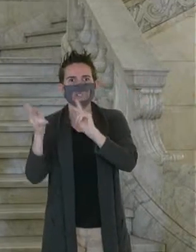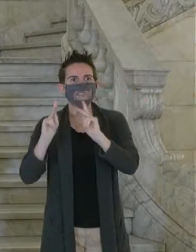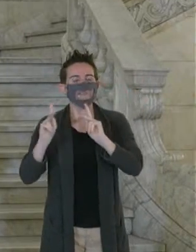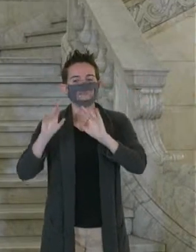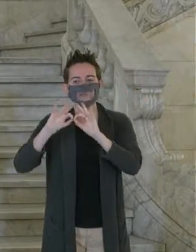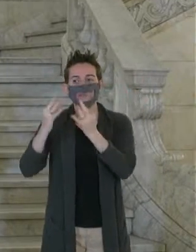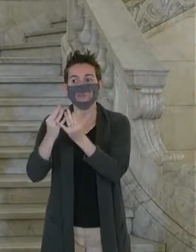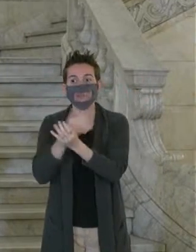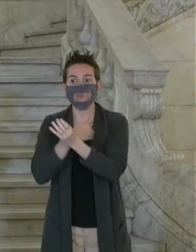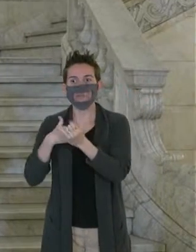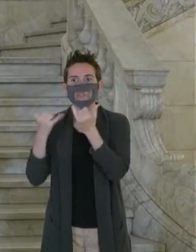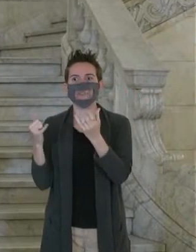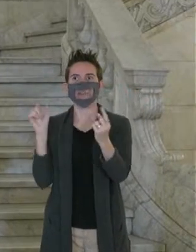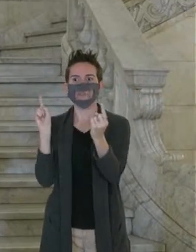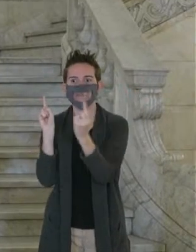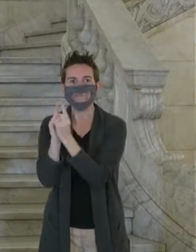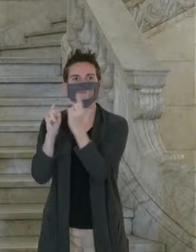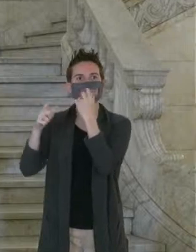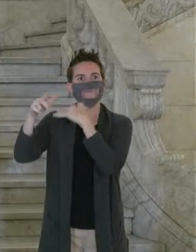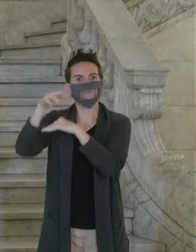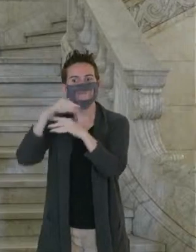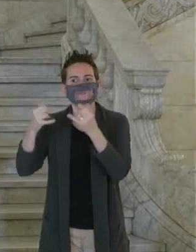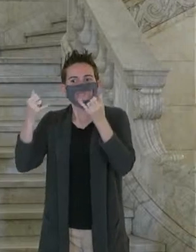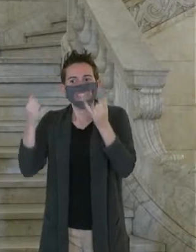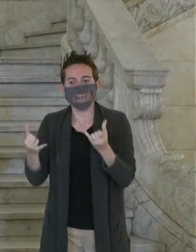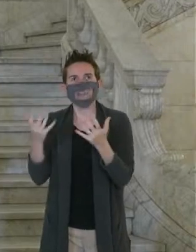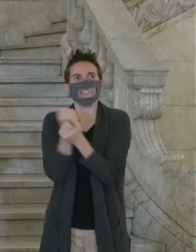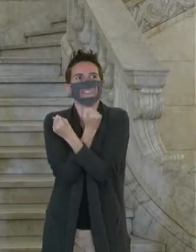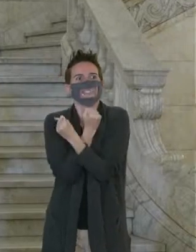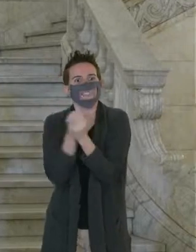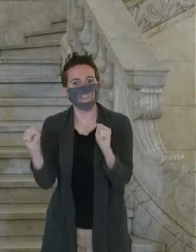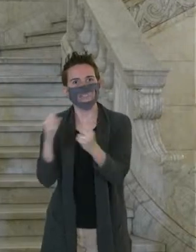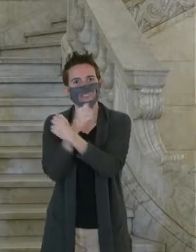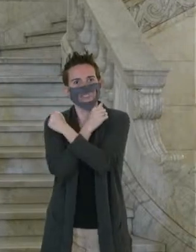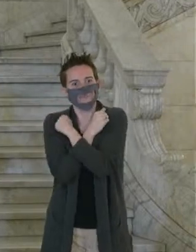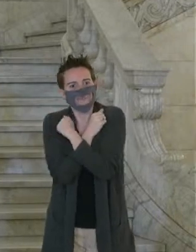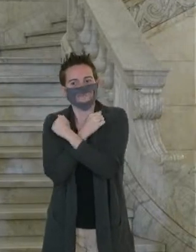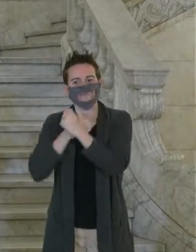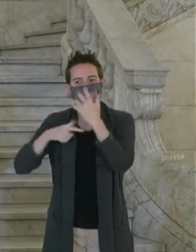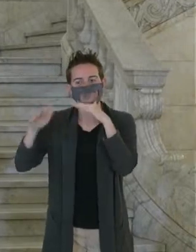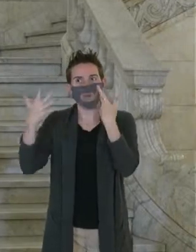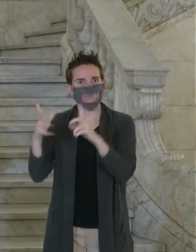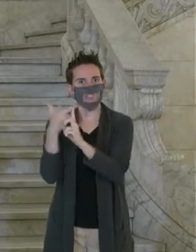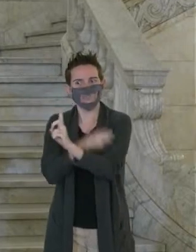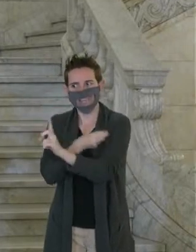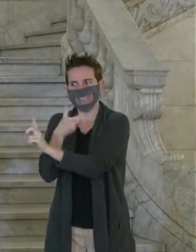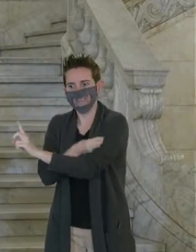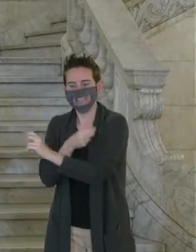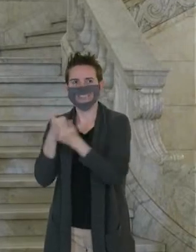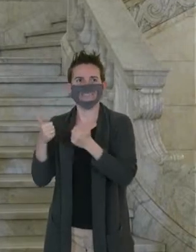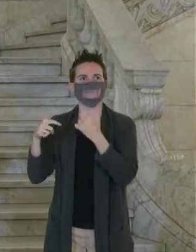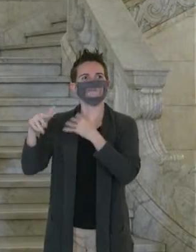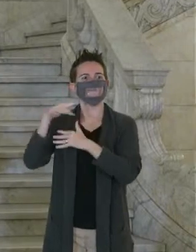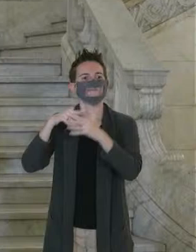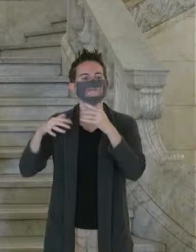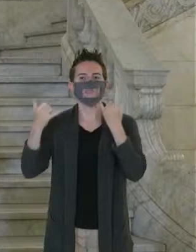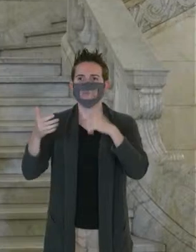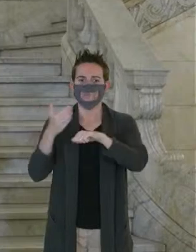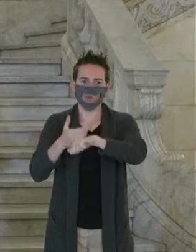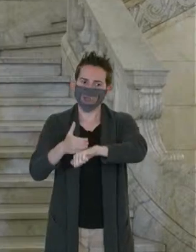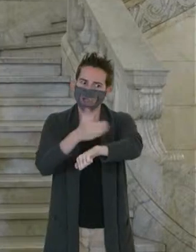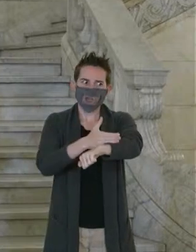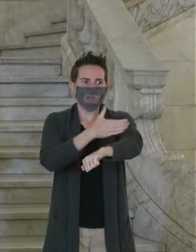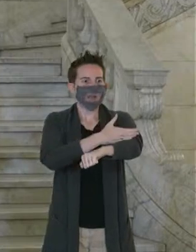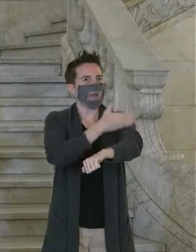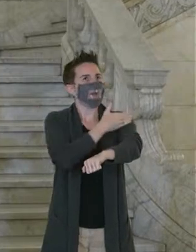members that are spending more time together because they can now do so safely because they've been vaccinated. We've made great progress,